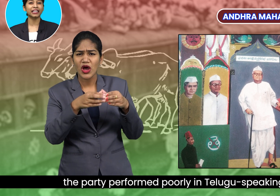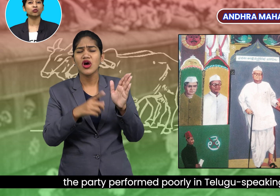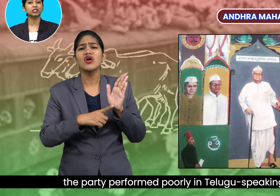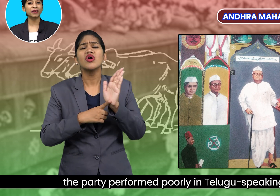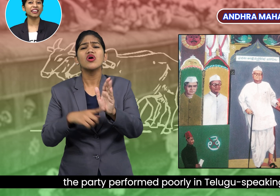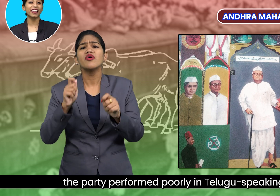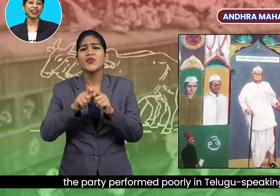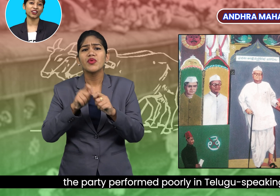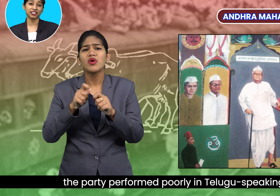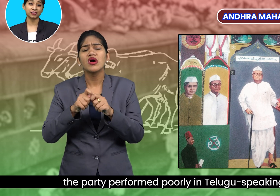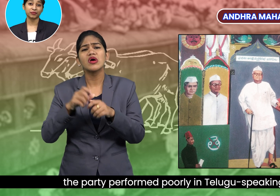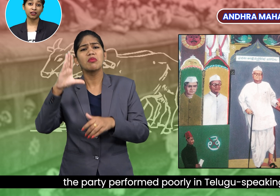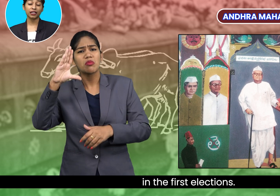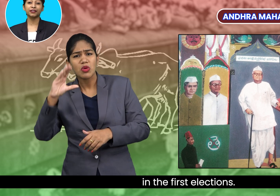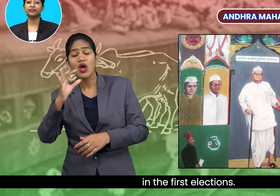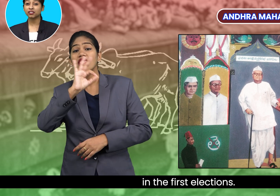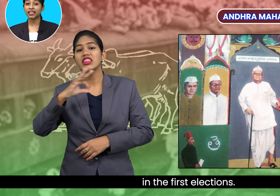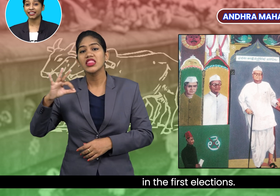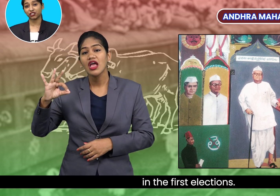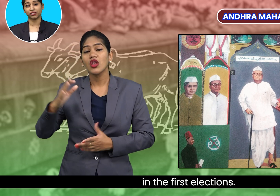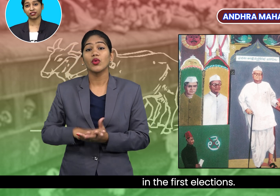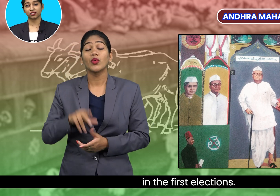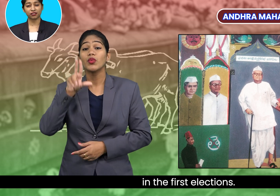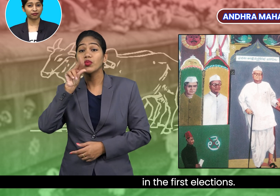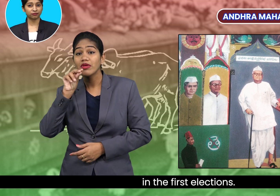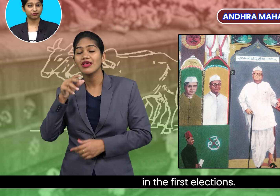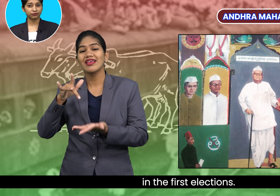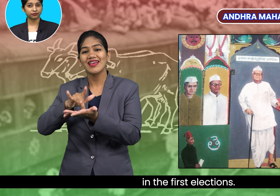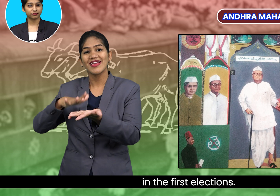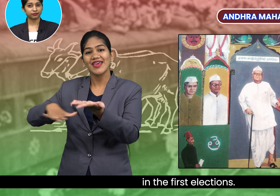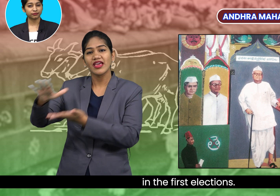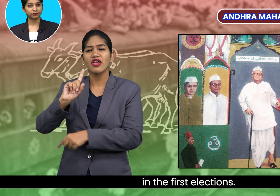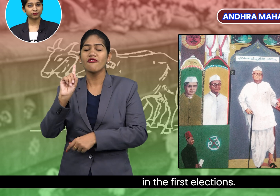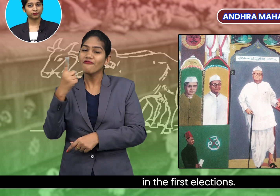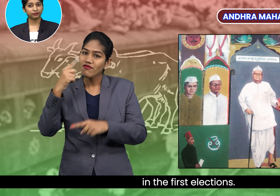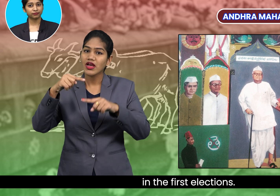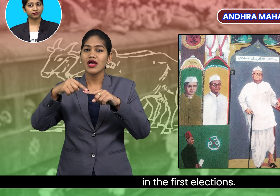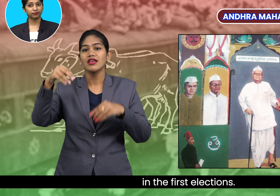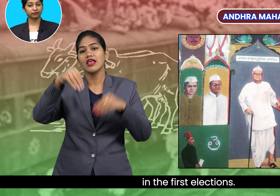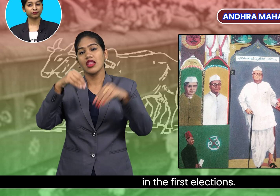poorly in Telugu-speaking areas in the first elections.